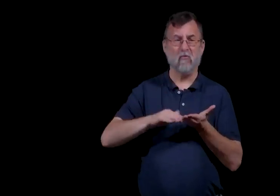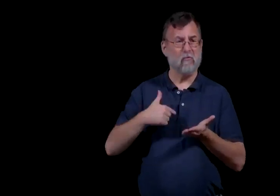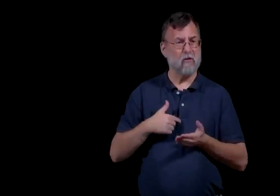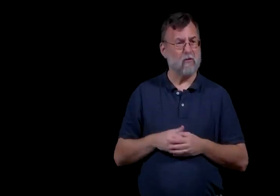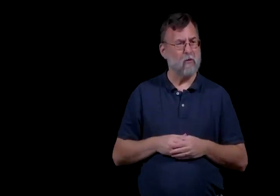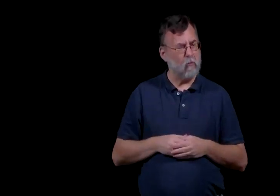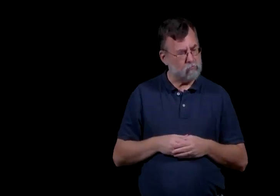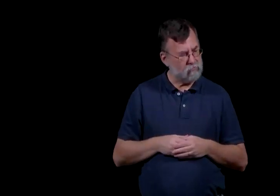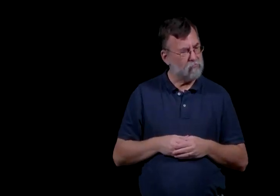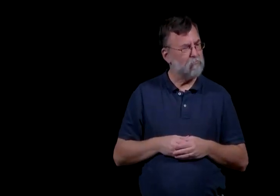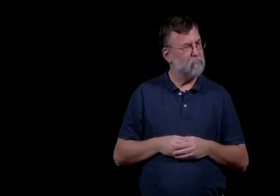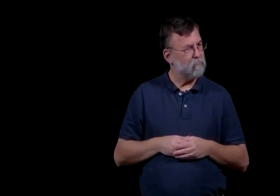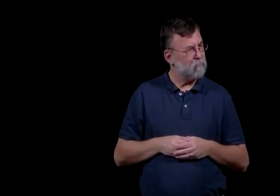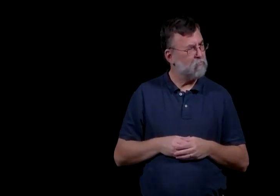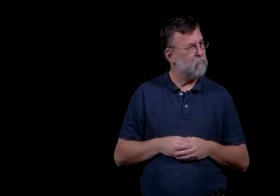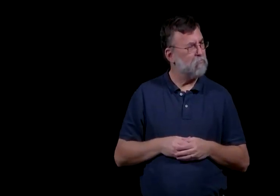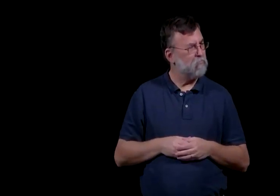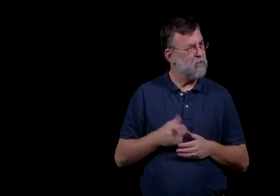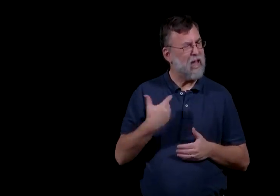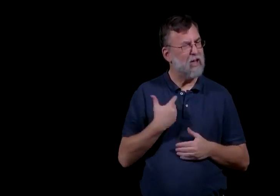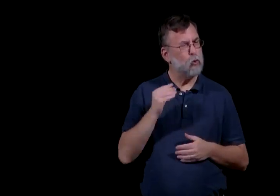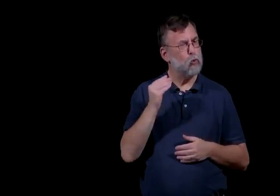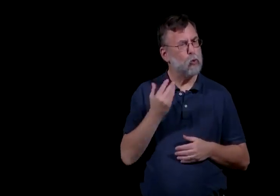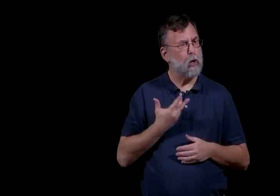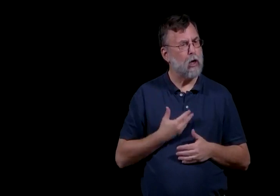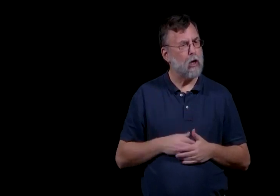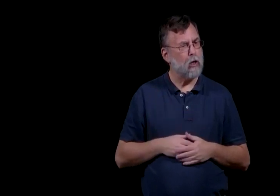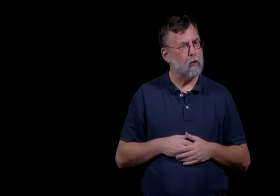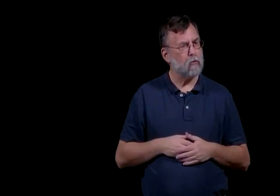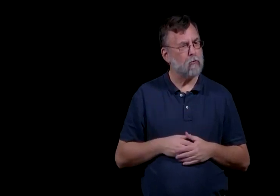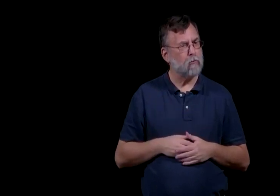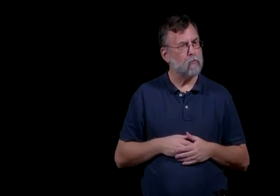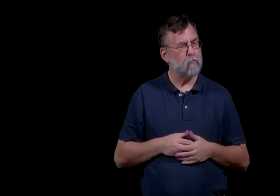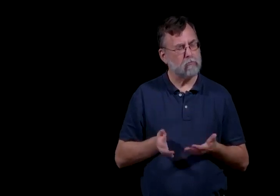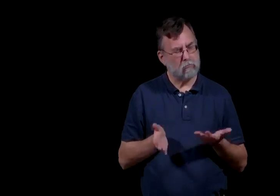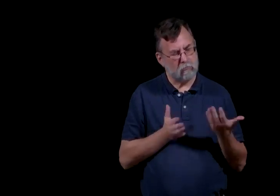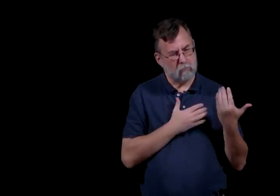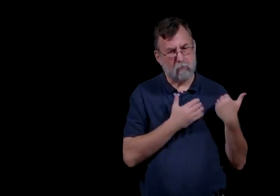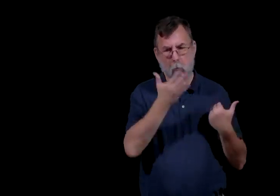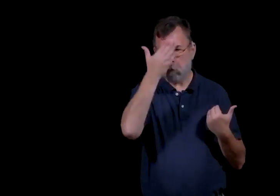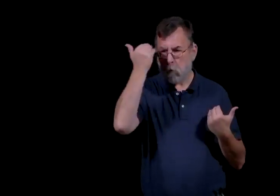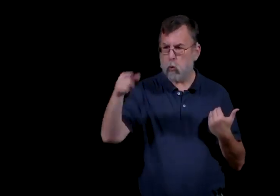He's always there to forgive you. When you ask forgiveness, he's ready to forgive you. His grace, his mercy.